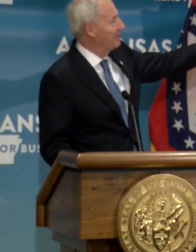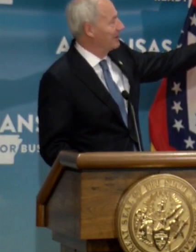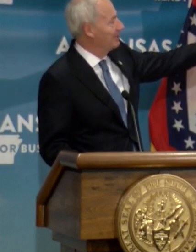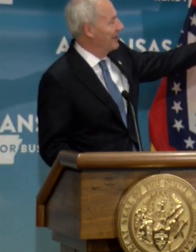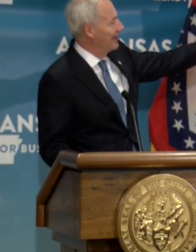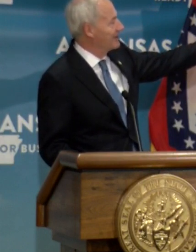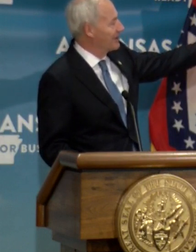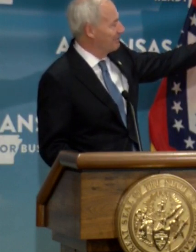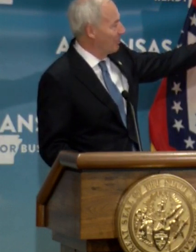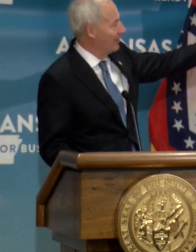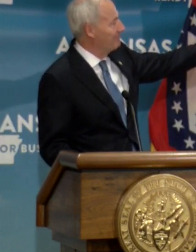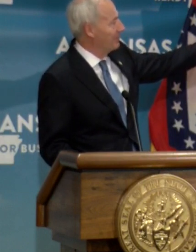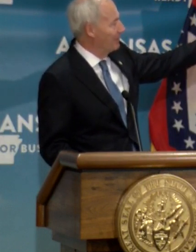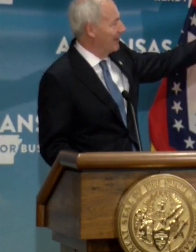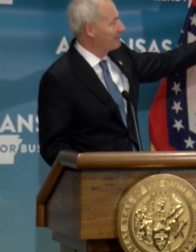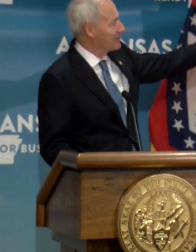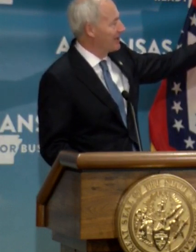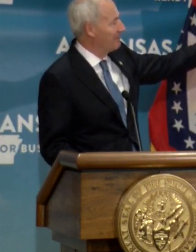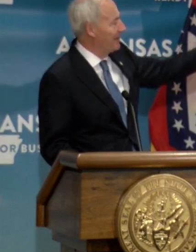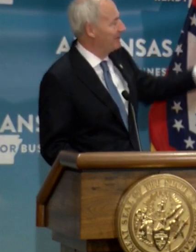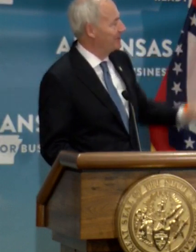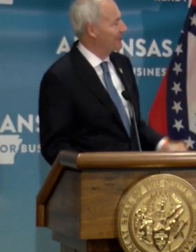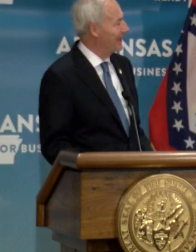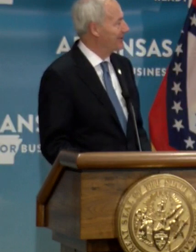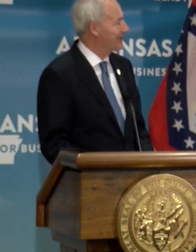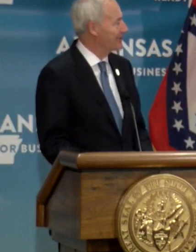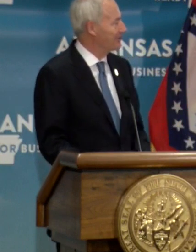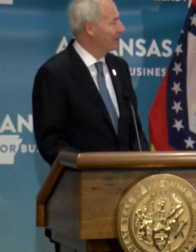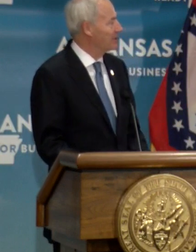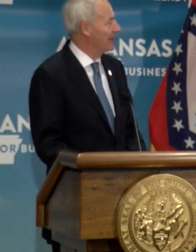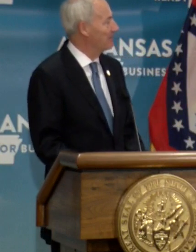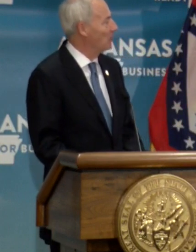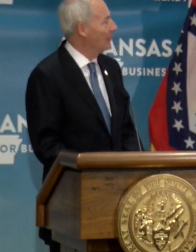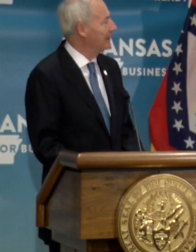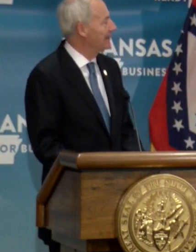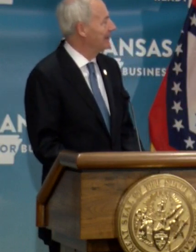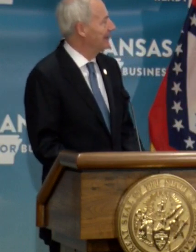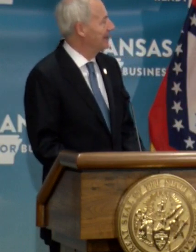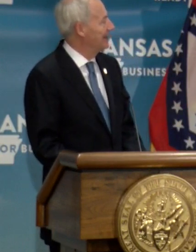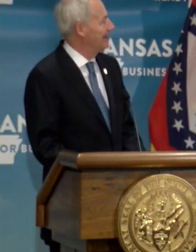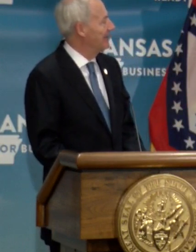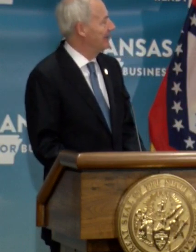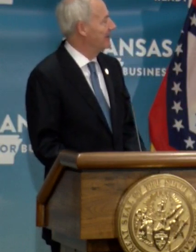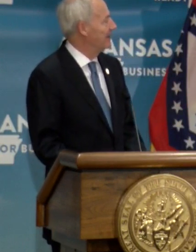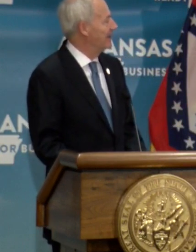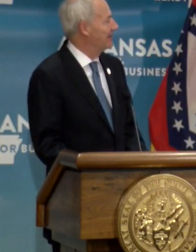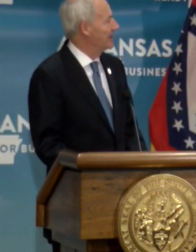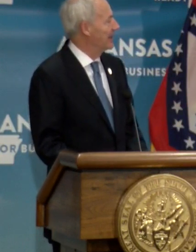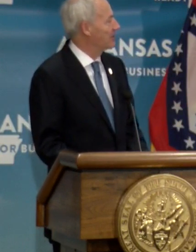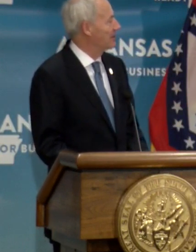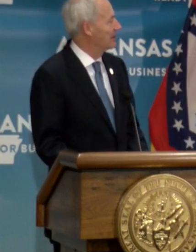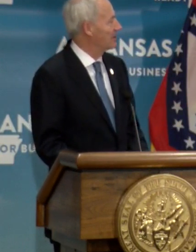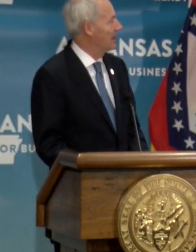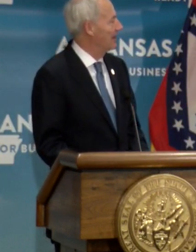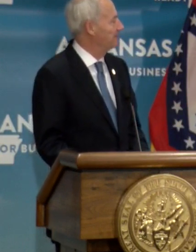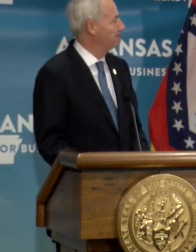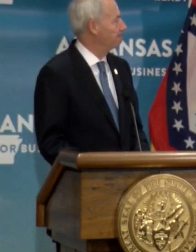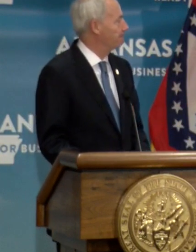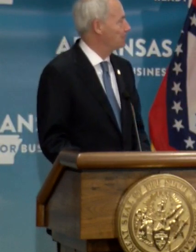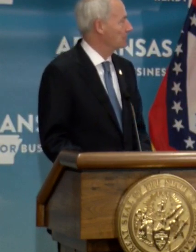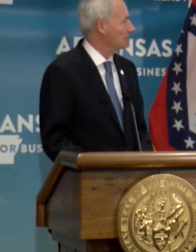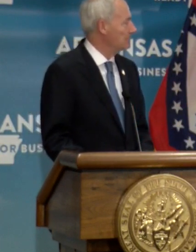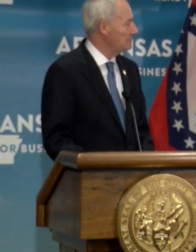will be able to go down at some point, but we have to stop having new cases to reach that point. And then the next